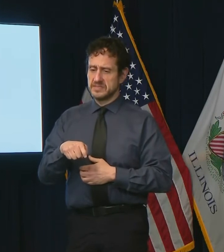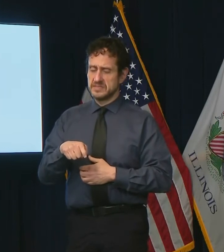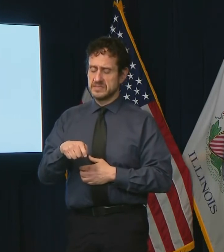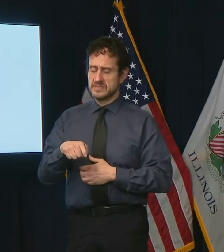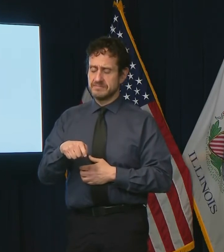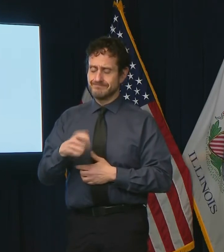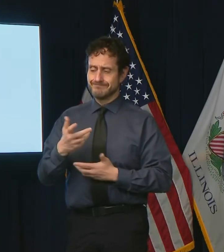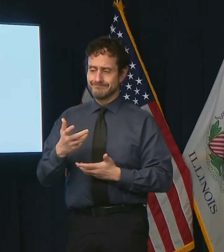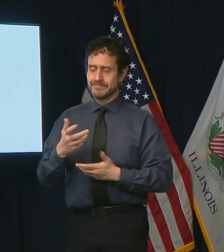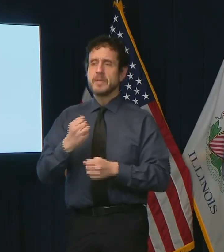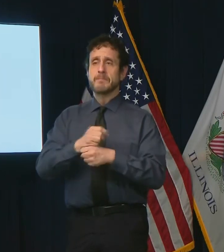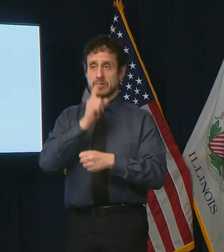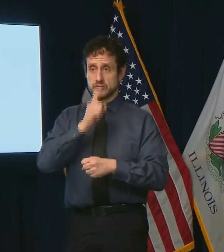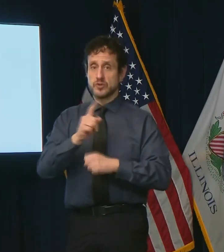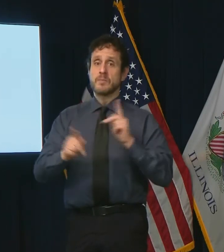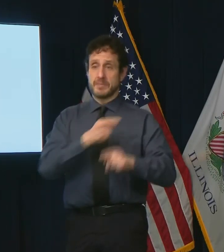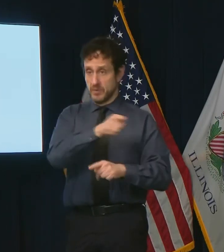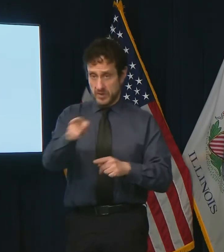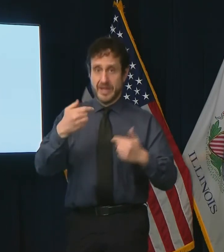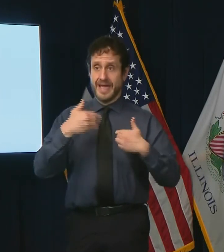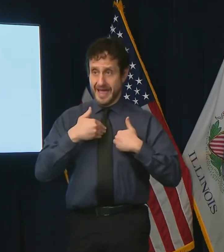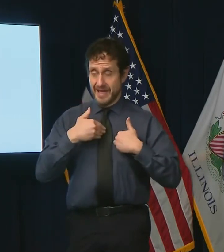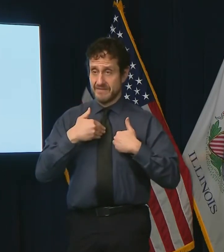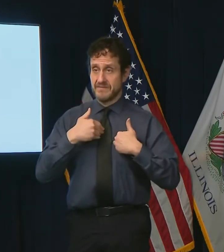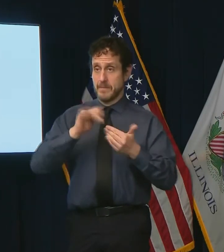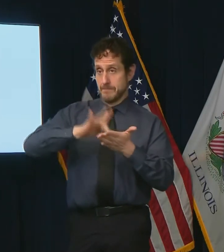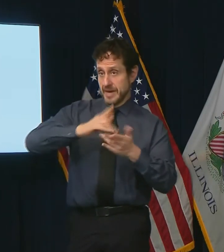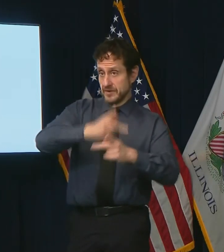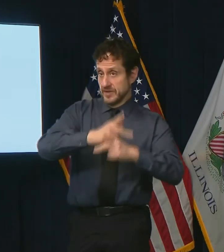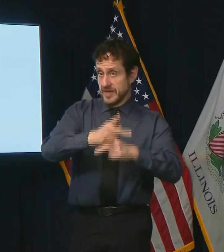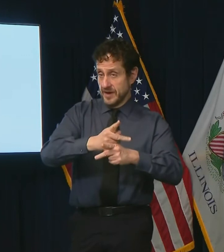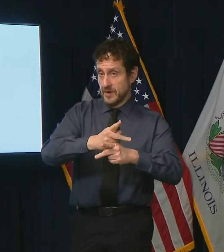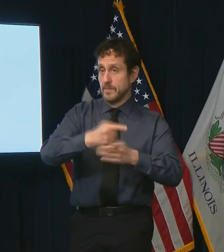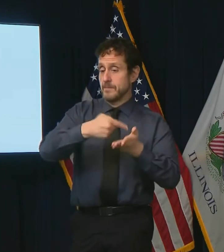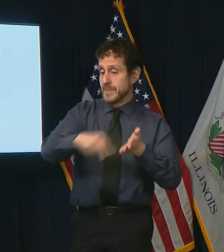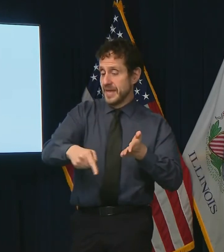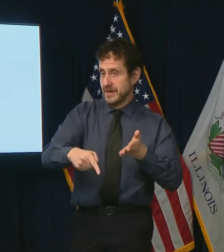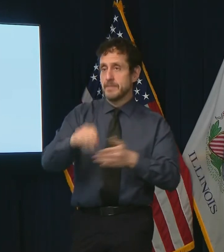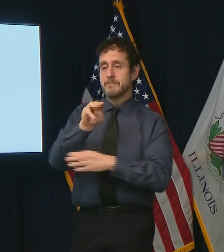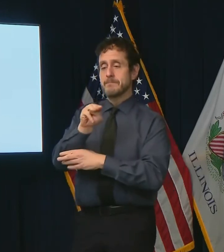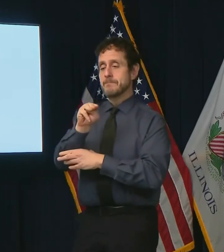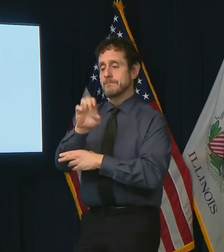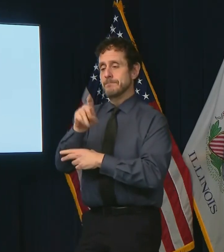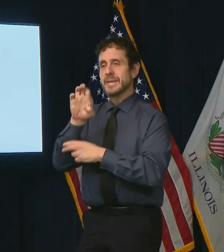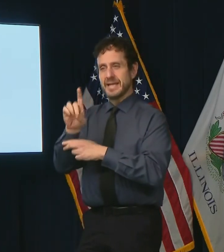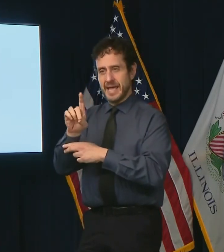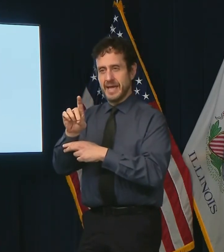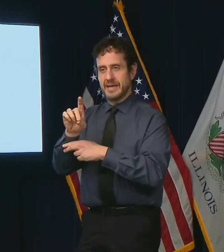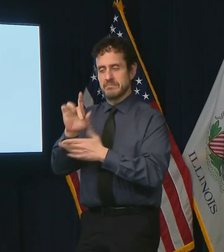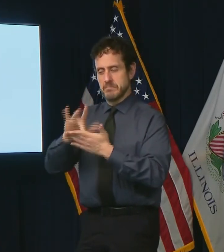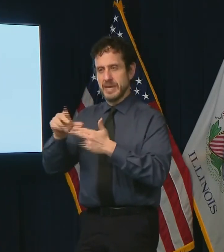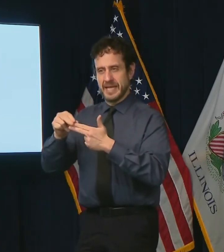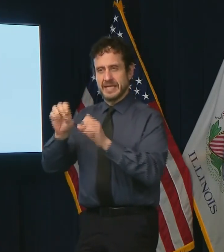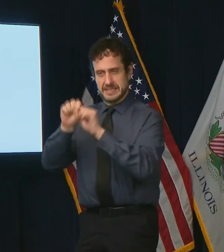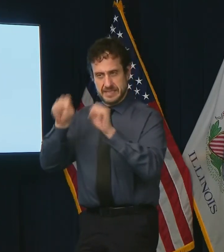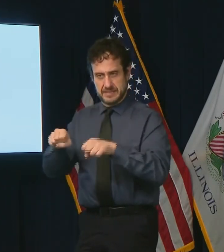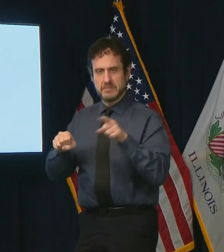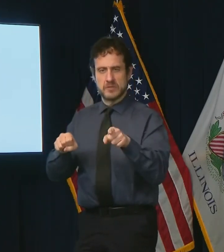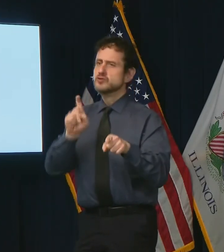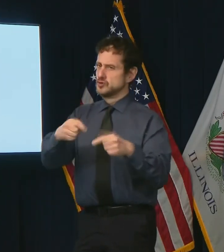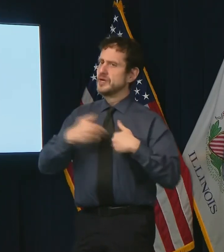not only make sure that everybody gets covered in Illinois under Medicaid, people who are in the Medicaid system and gets the kind of services